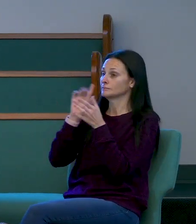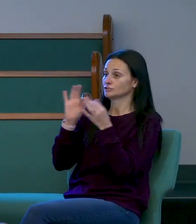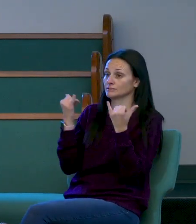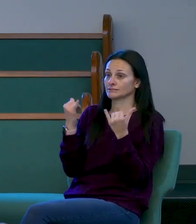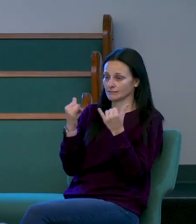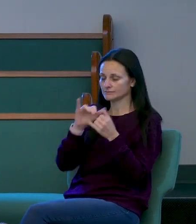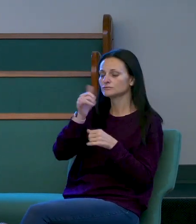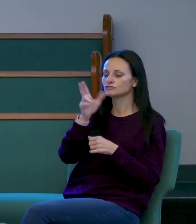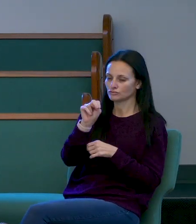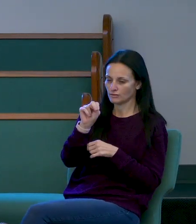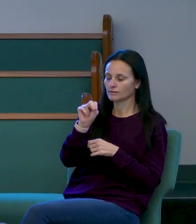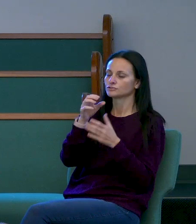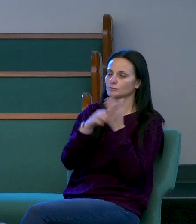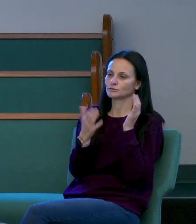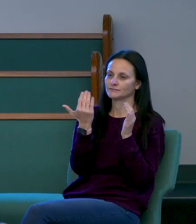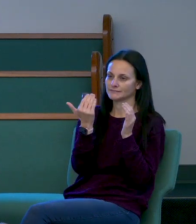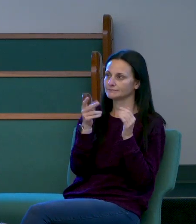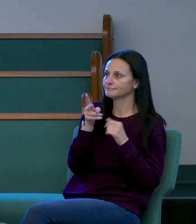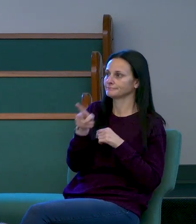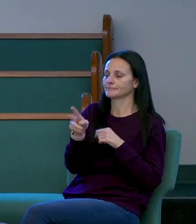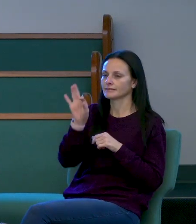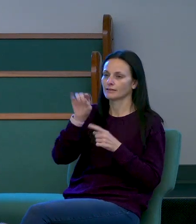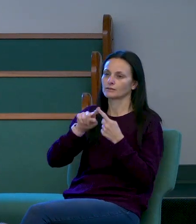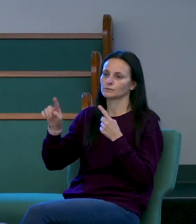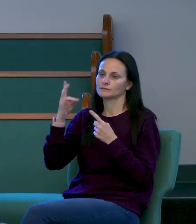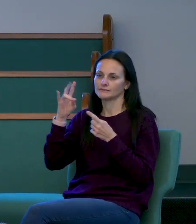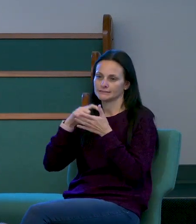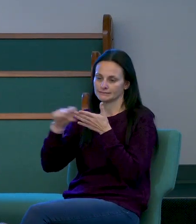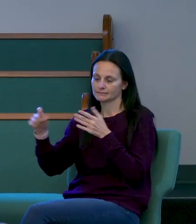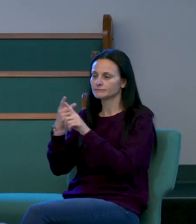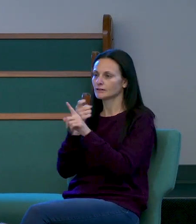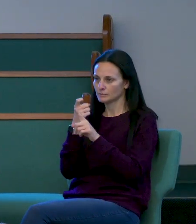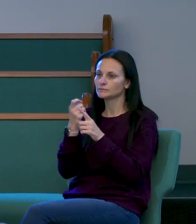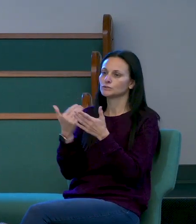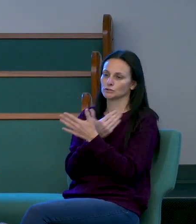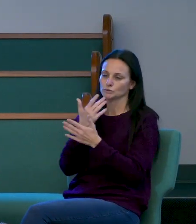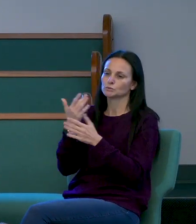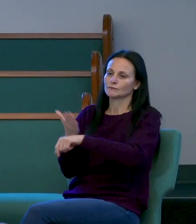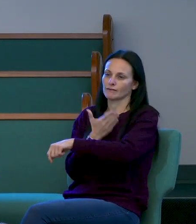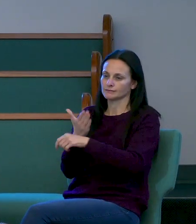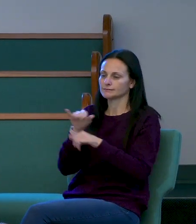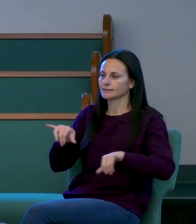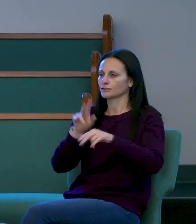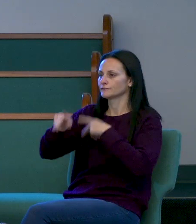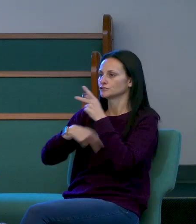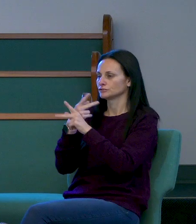Today is John chapter 15, verses 9 through 17, from the New Revised Standard Version of the